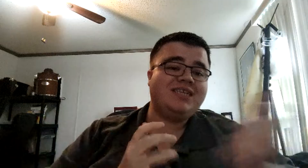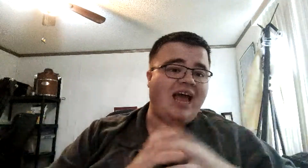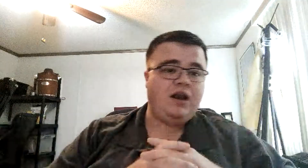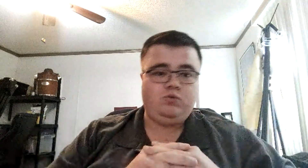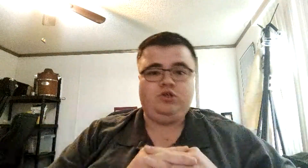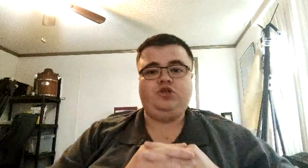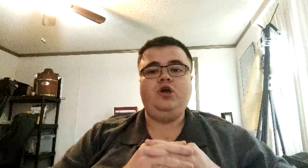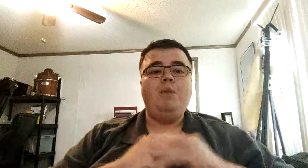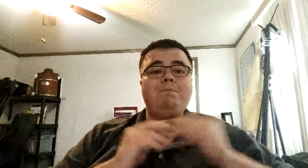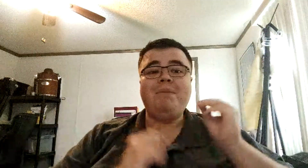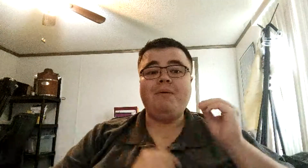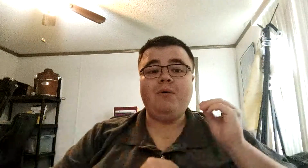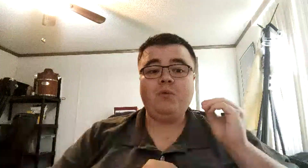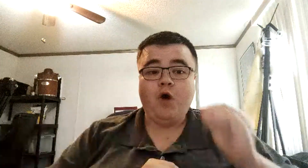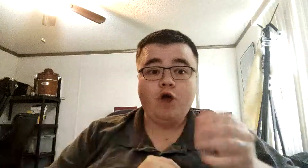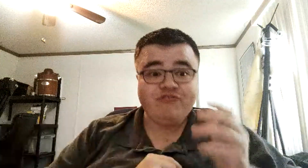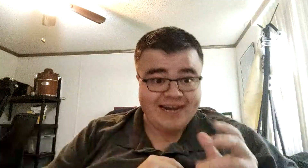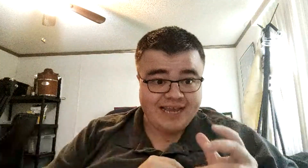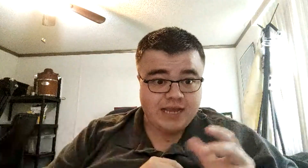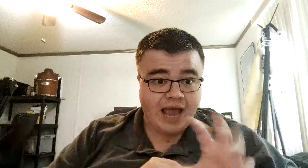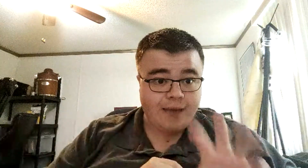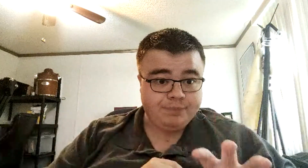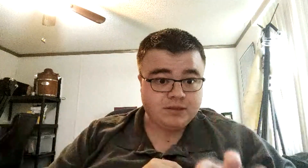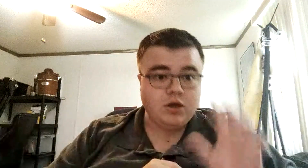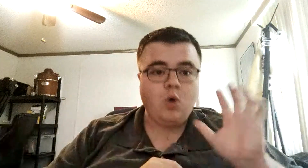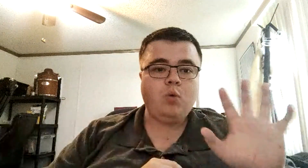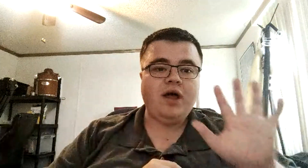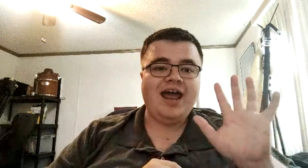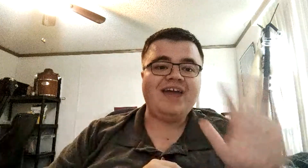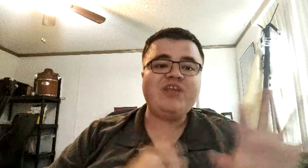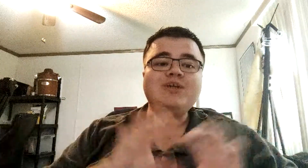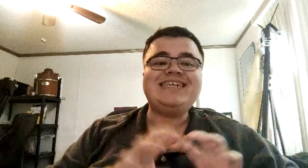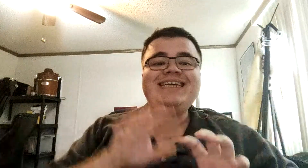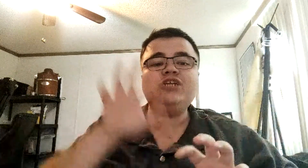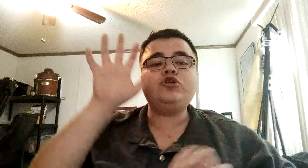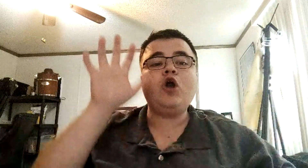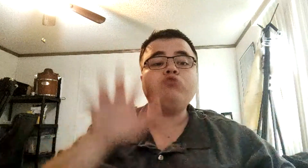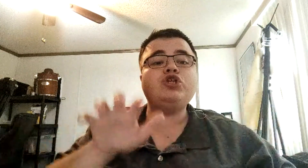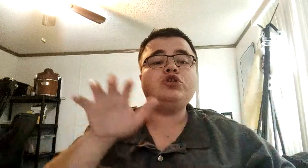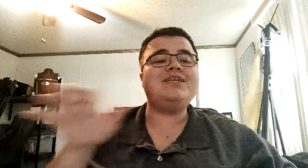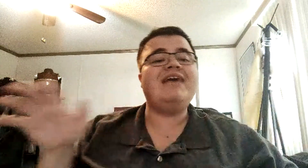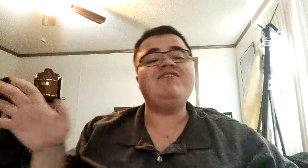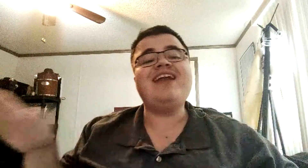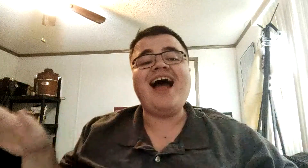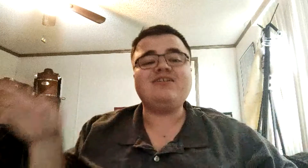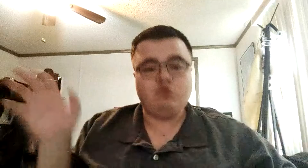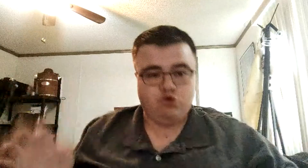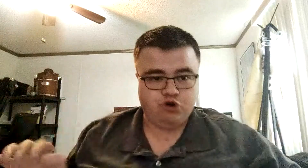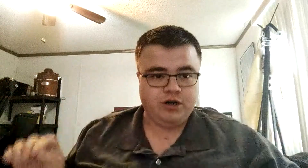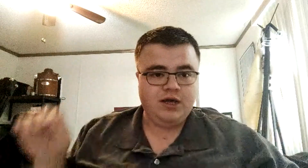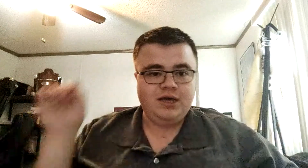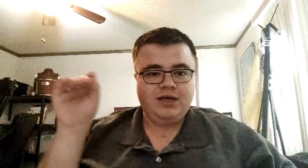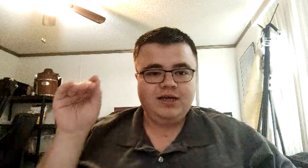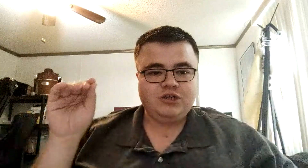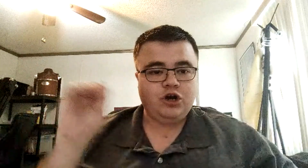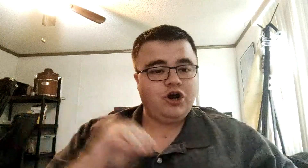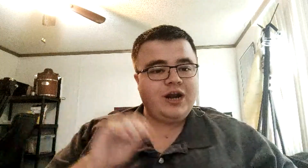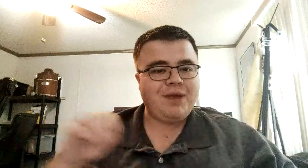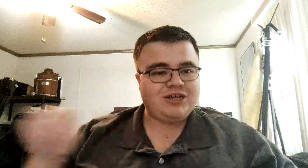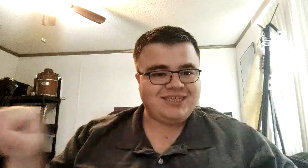Merksala language. But already happens, and they would teach those students have not learned to learn a